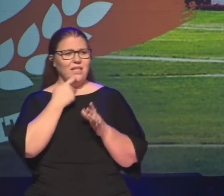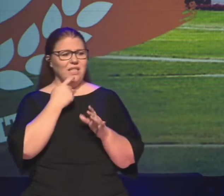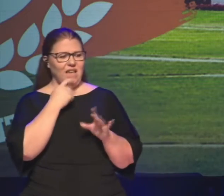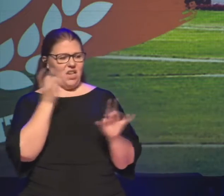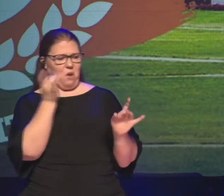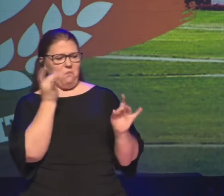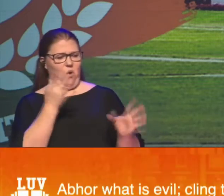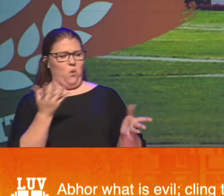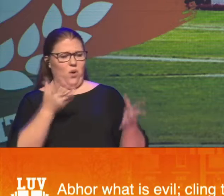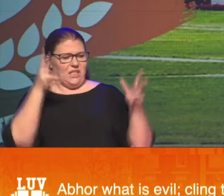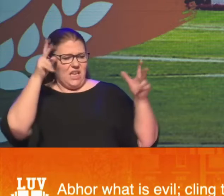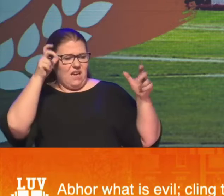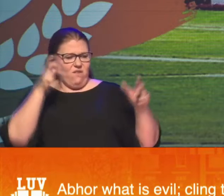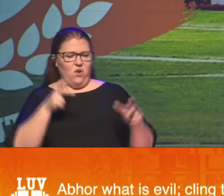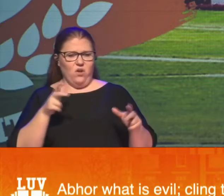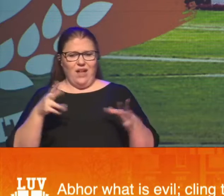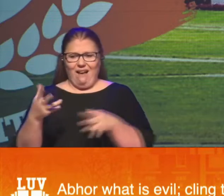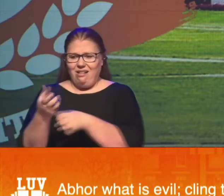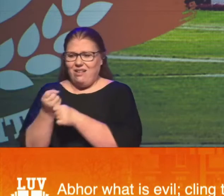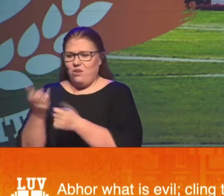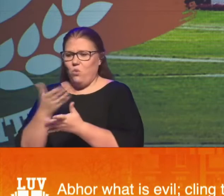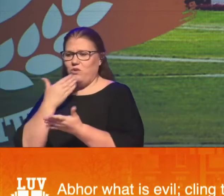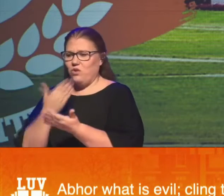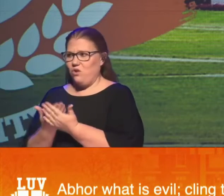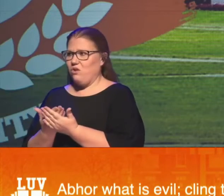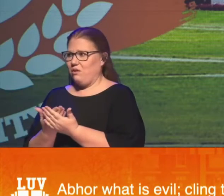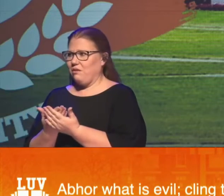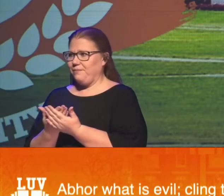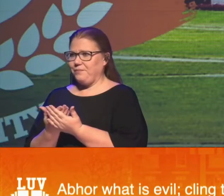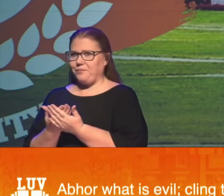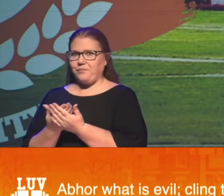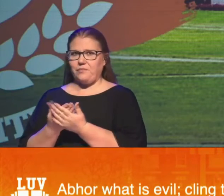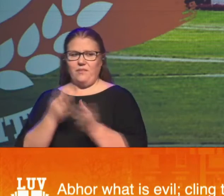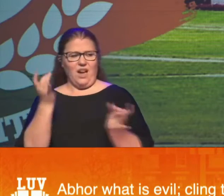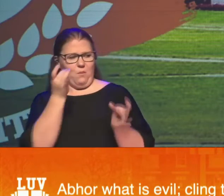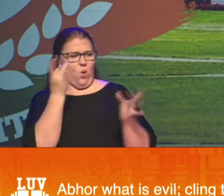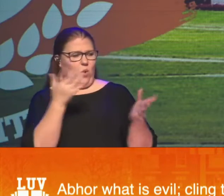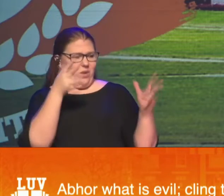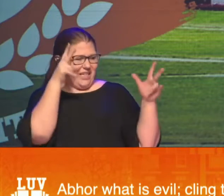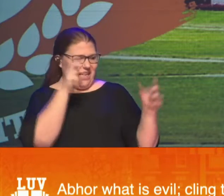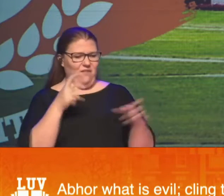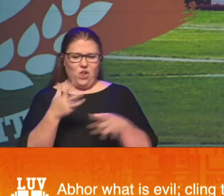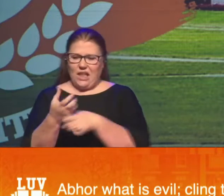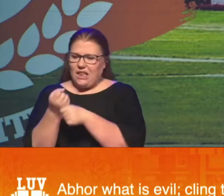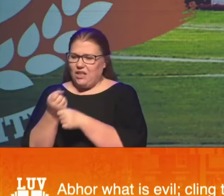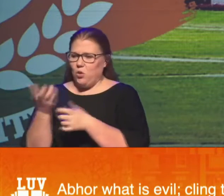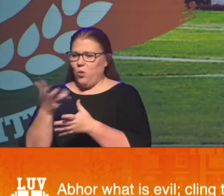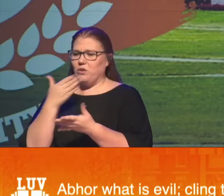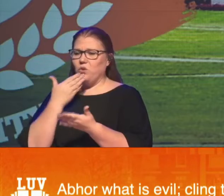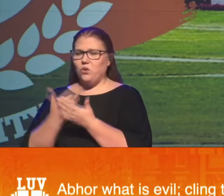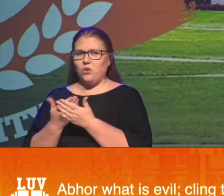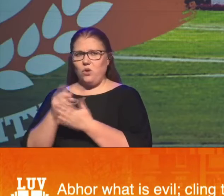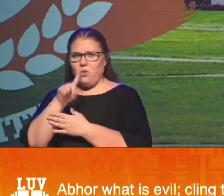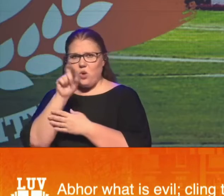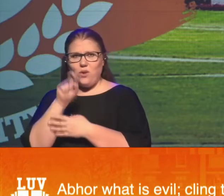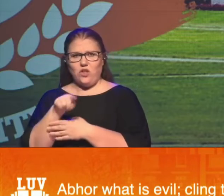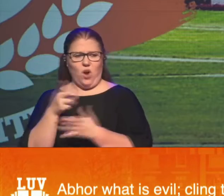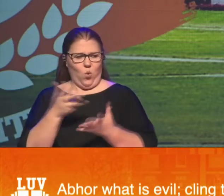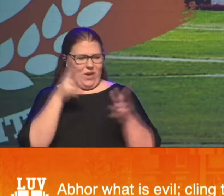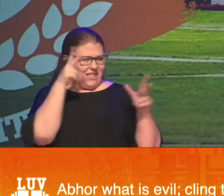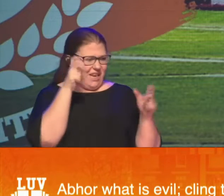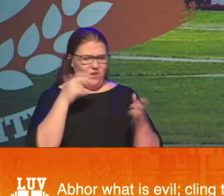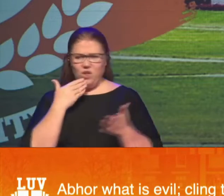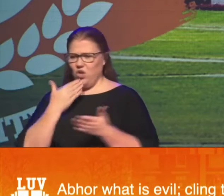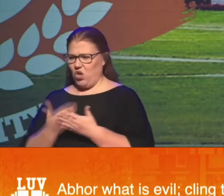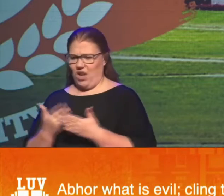what is evil and cling to what is good. Abhor what is evil and cling to what is good. So the big question becomes, well, what's evil and what's good?